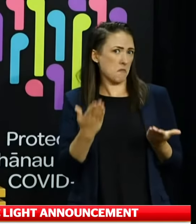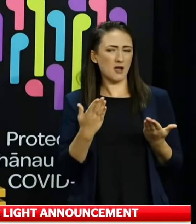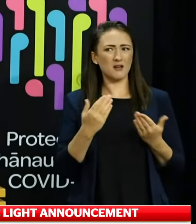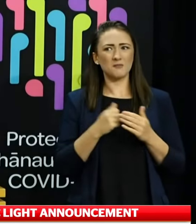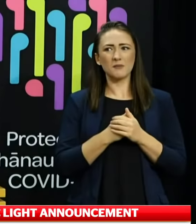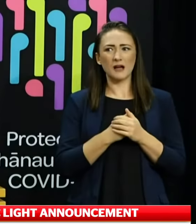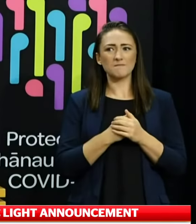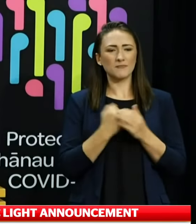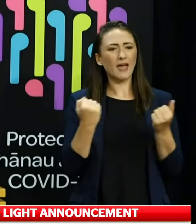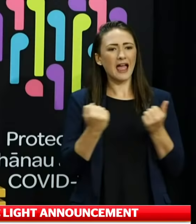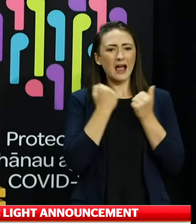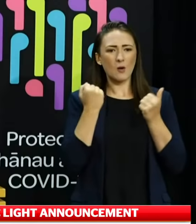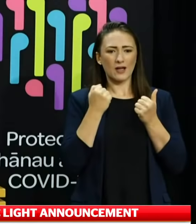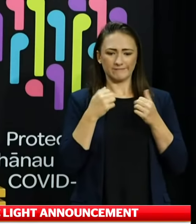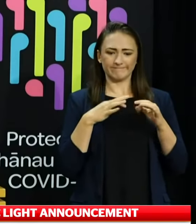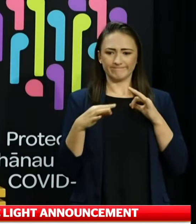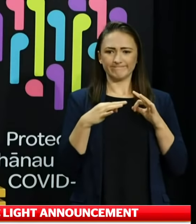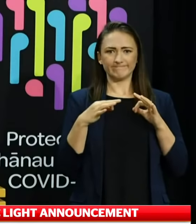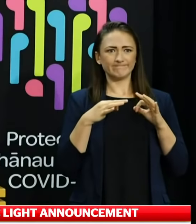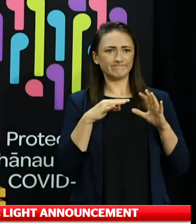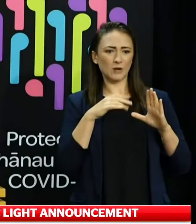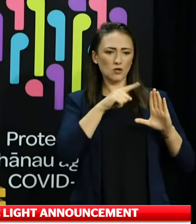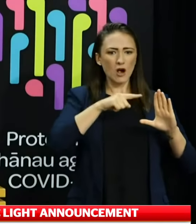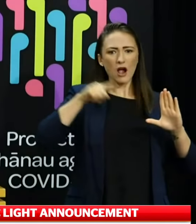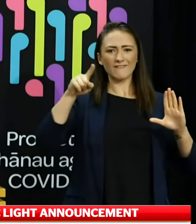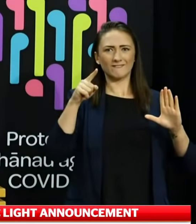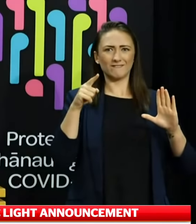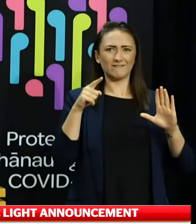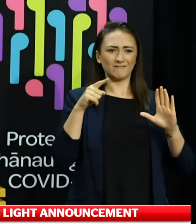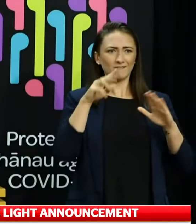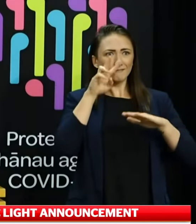But the modelling suggests, you know, the outer limits would be that sort of in that